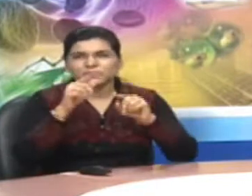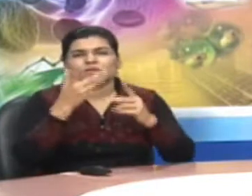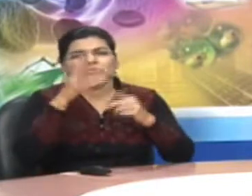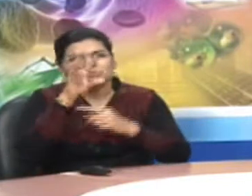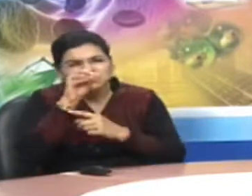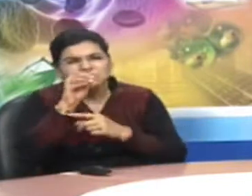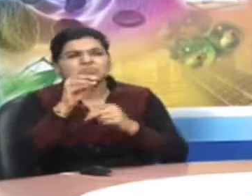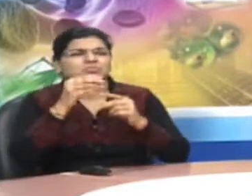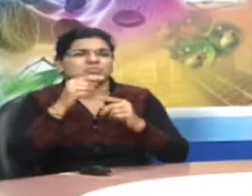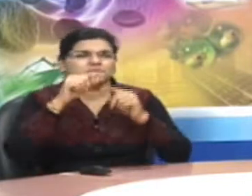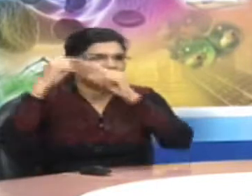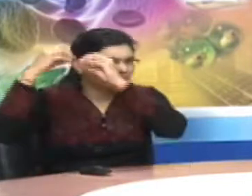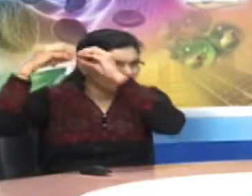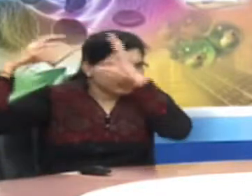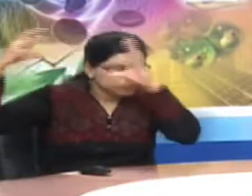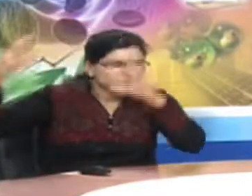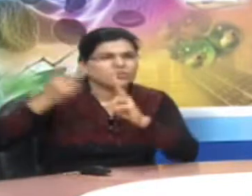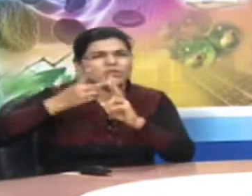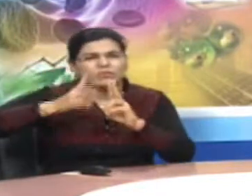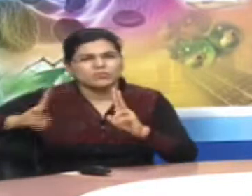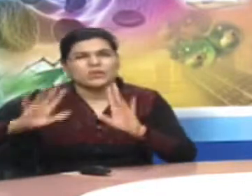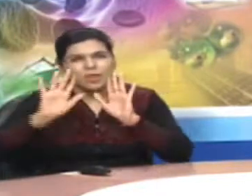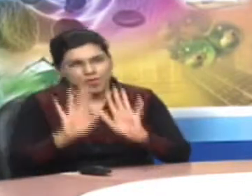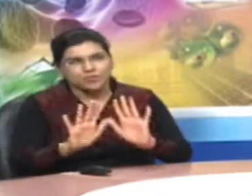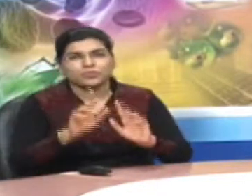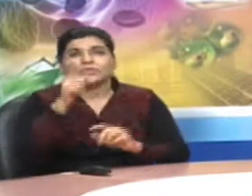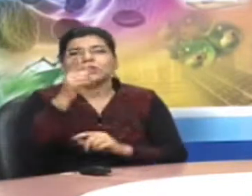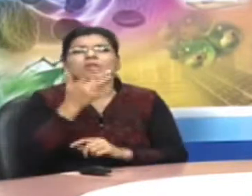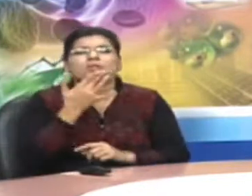Now you see quick style to a shape.